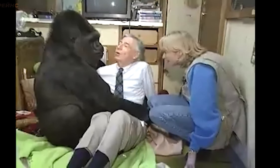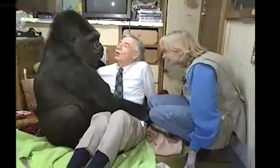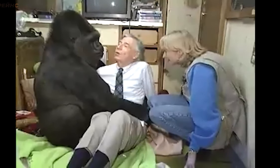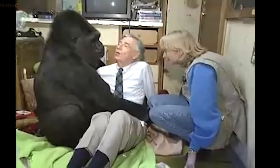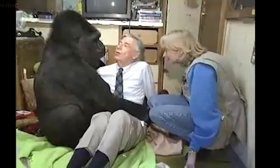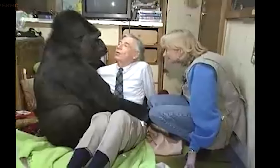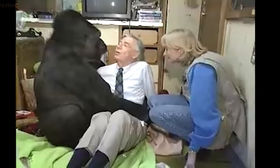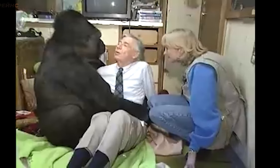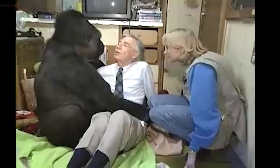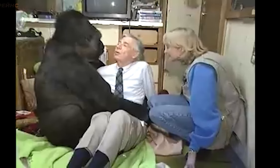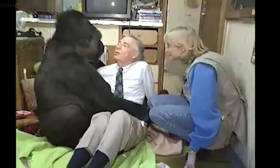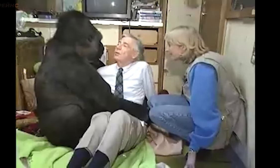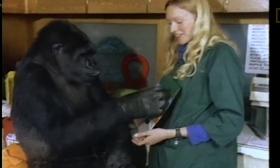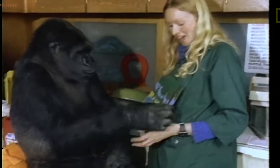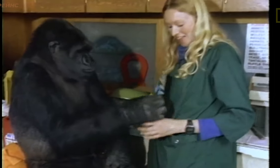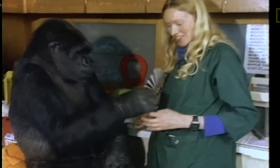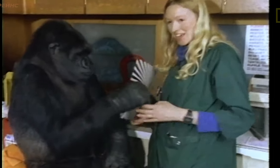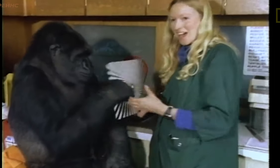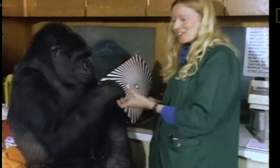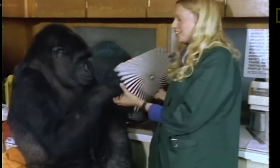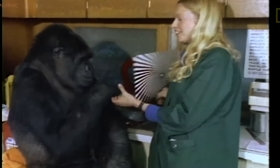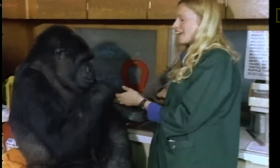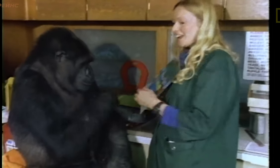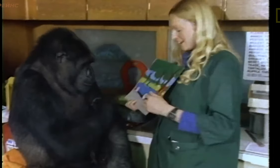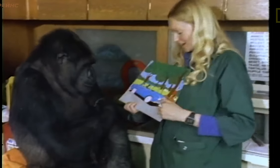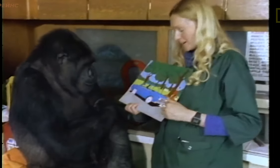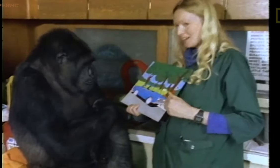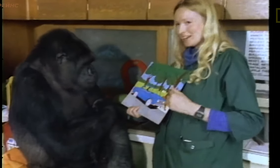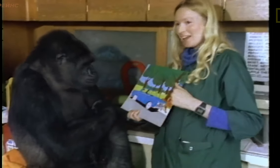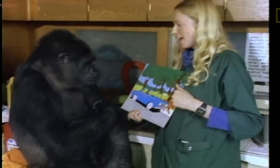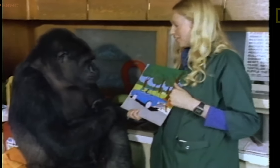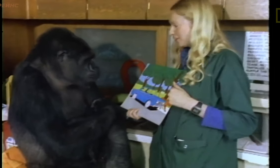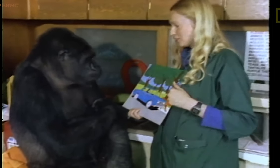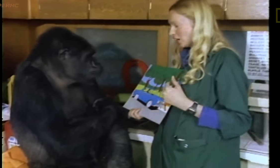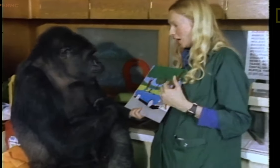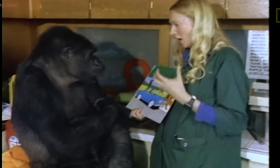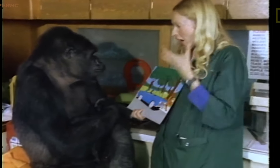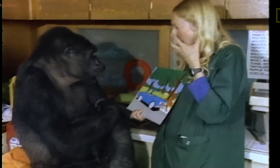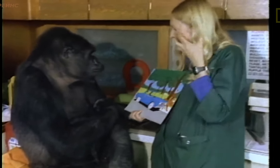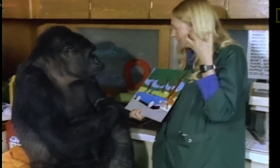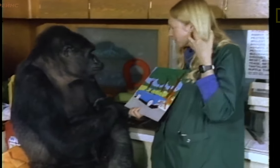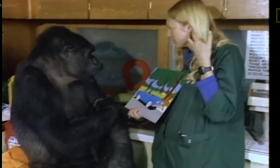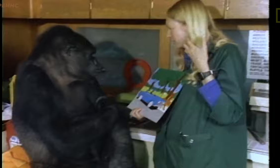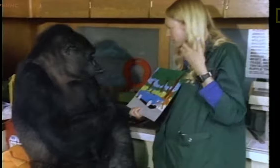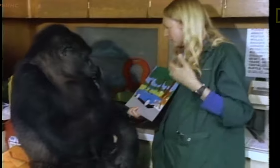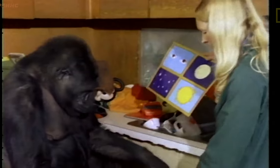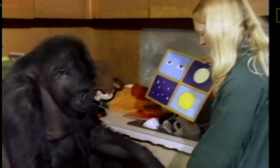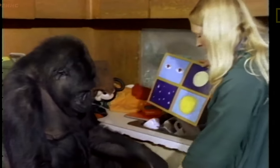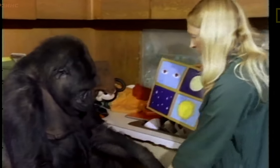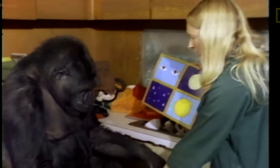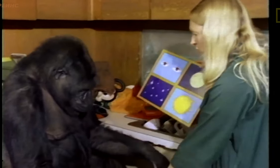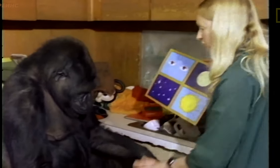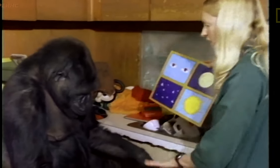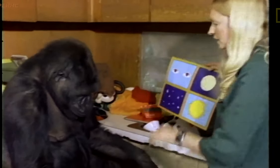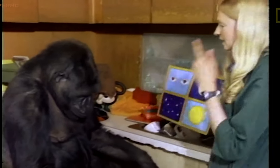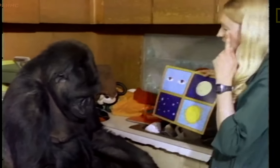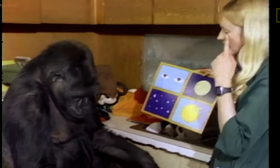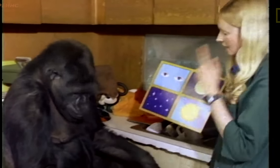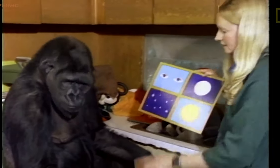They believed that all the progress achieved was merely the result of rigorous training rather than a thought process. However, as time went